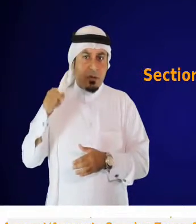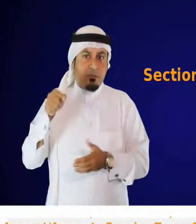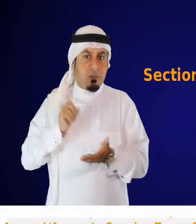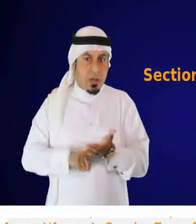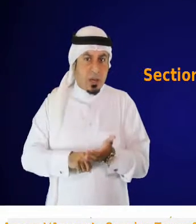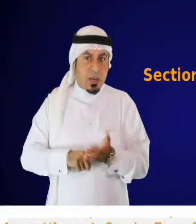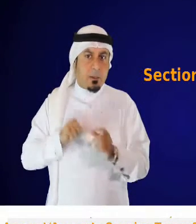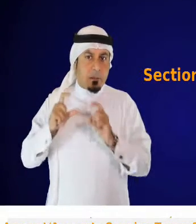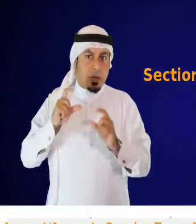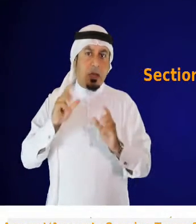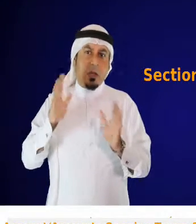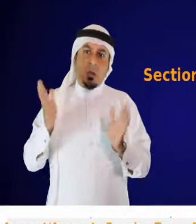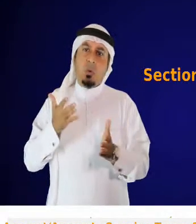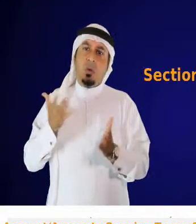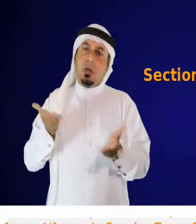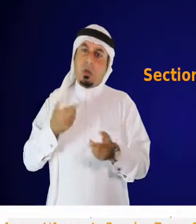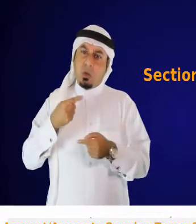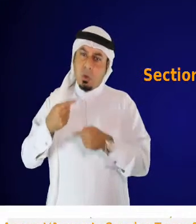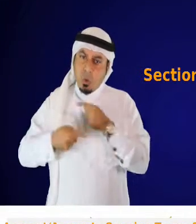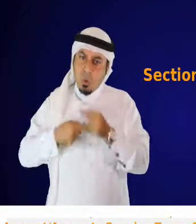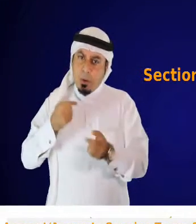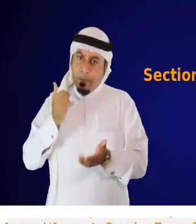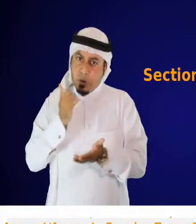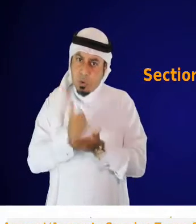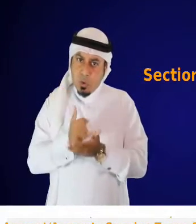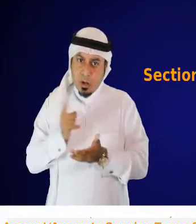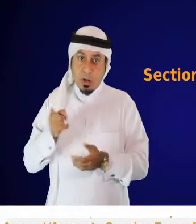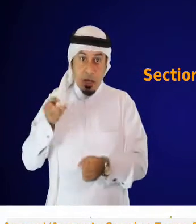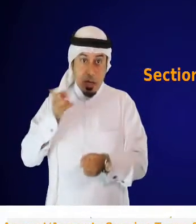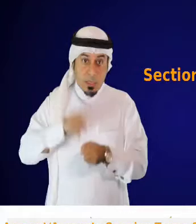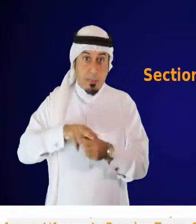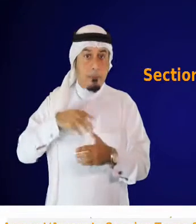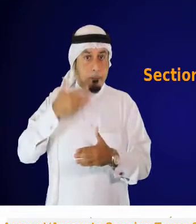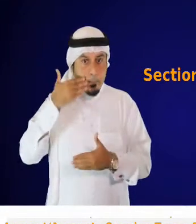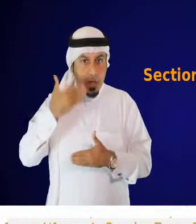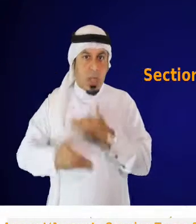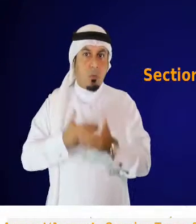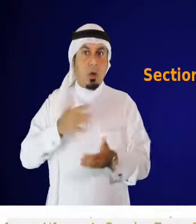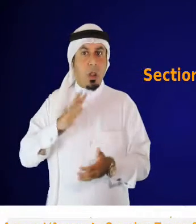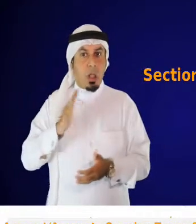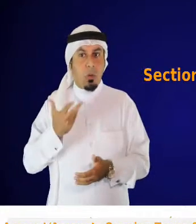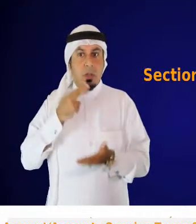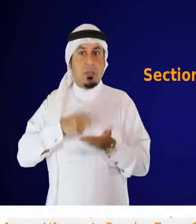to retransmit till the next due date as per contracted frequency.